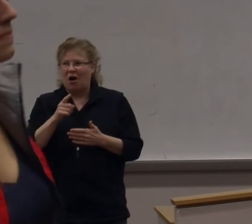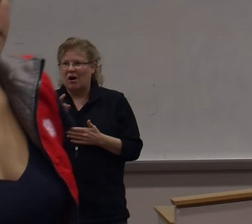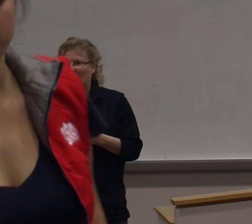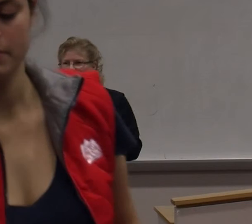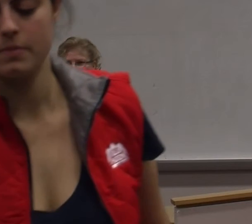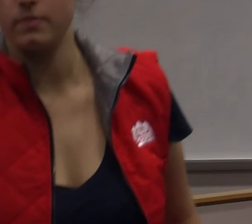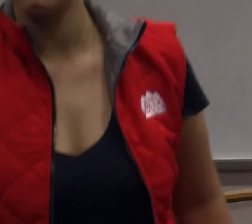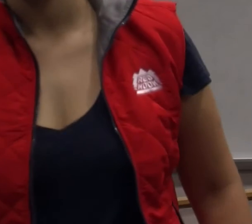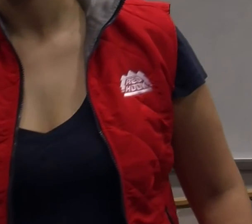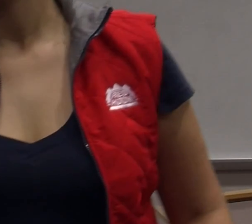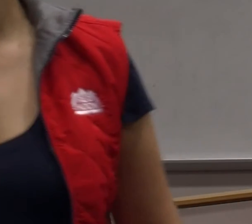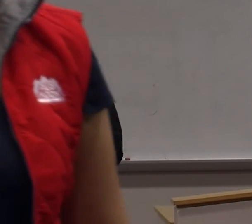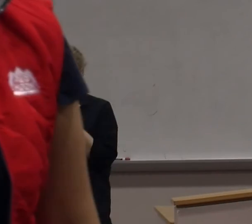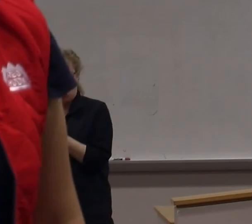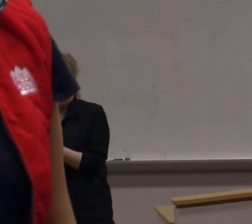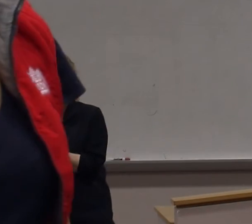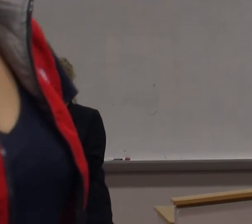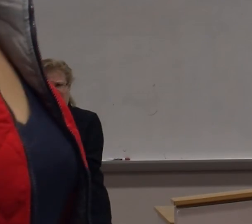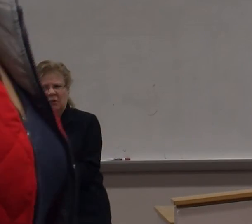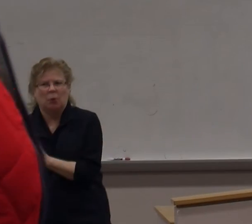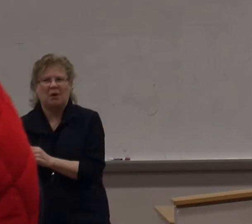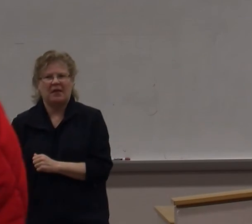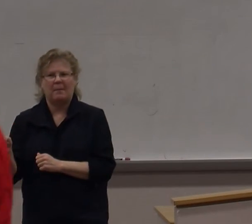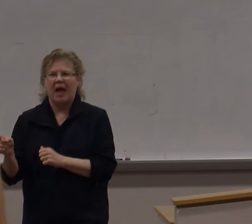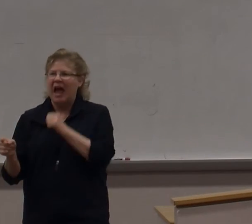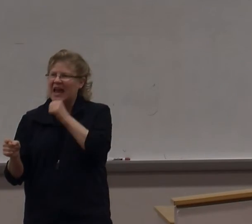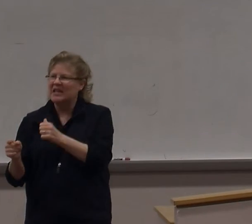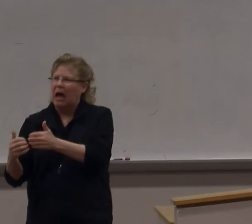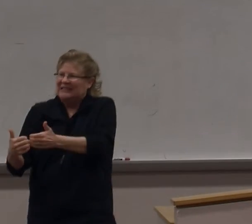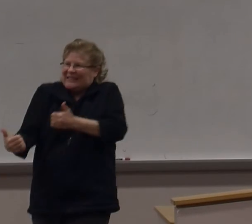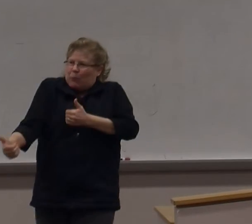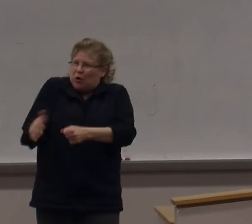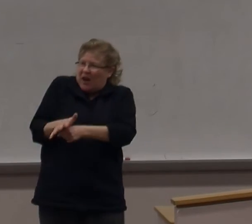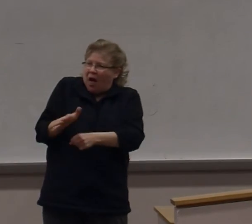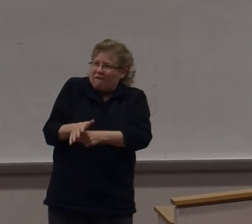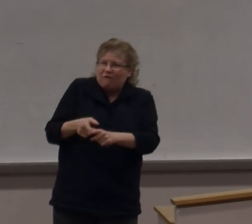writing about them, and not staying independent from the people you're writing about?